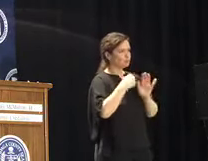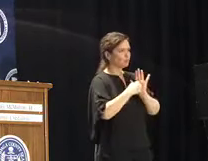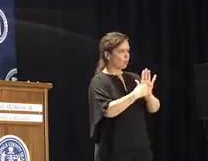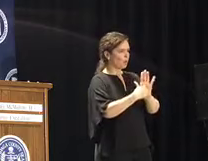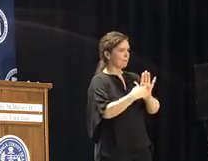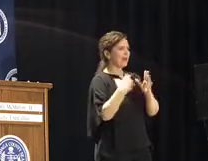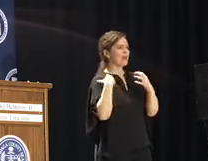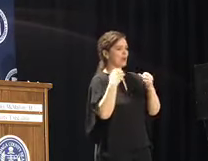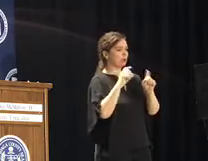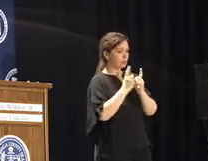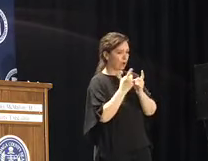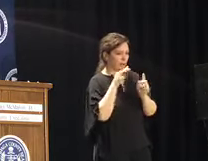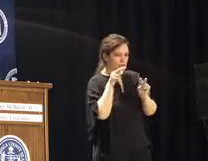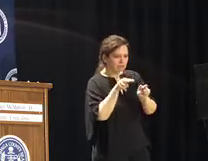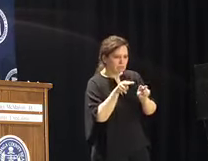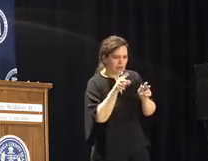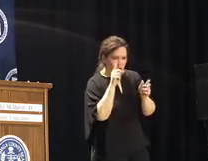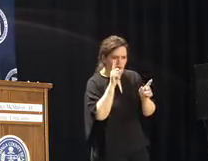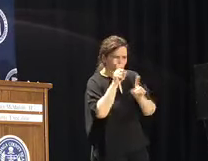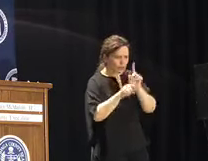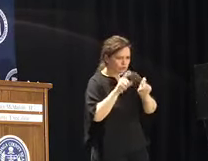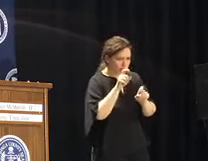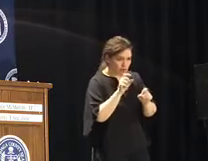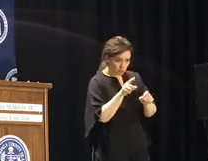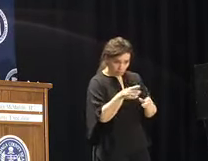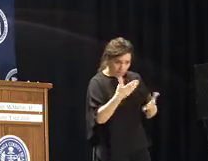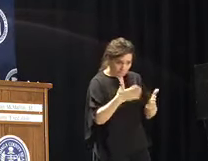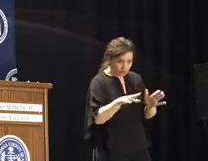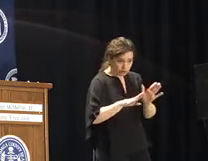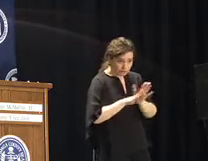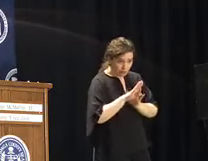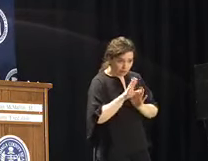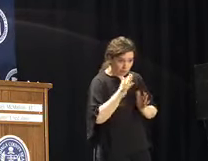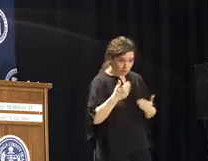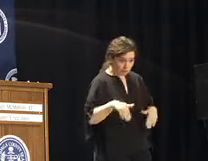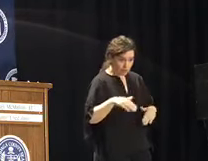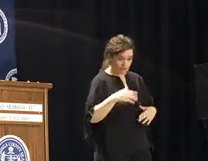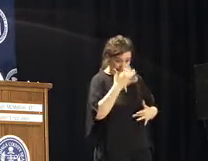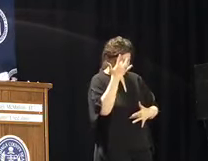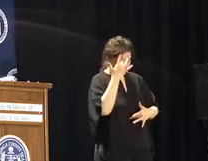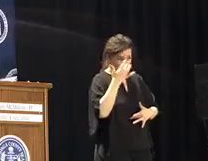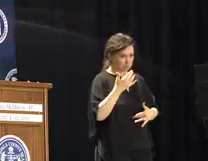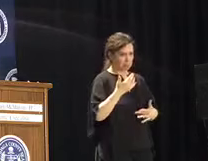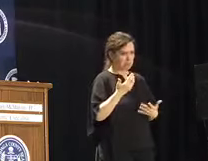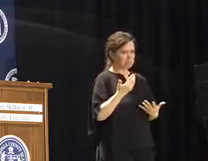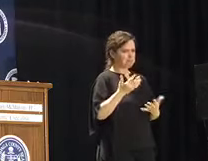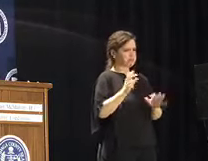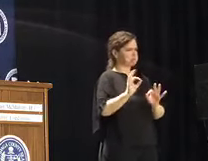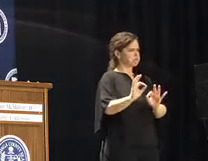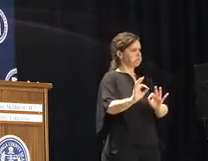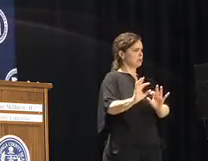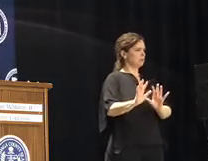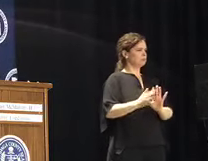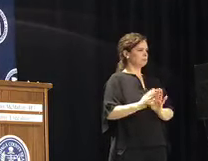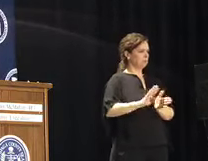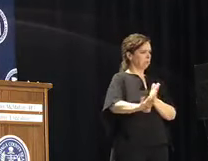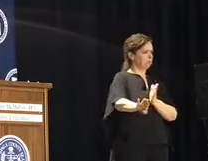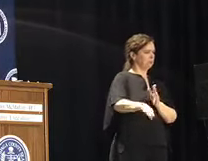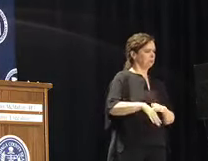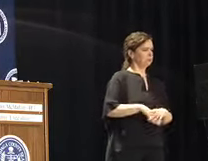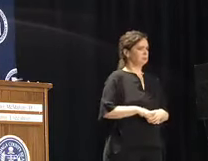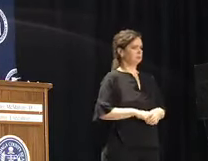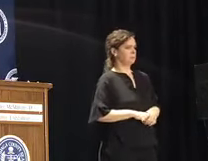in the hospital, 4 critical. Can you give us the conditions on all the other cases in there? So the